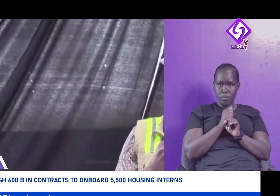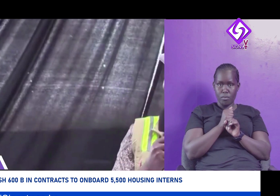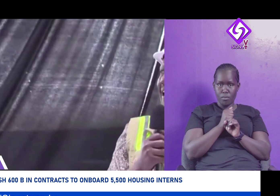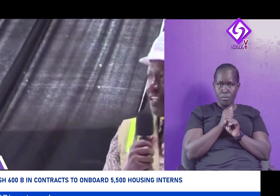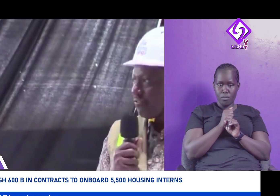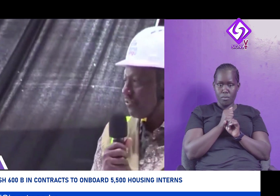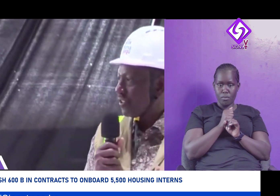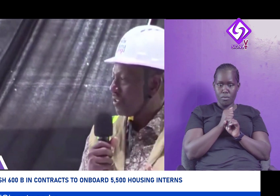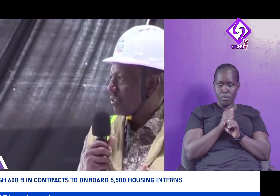live